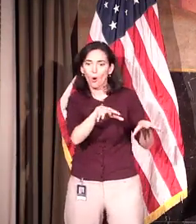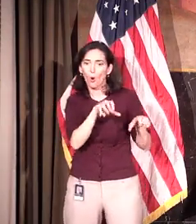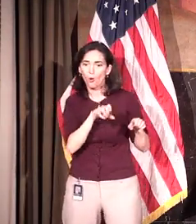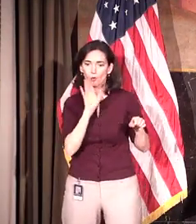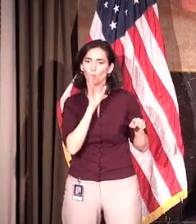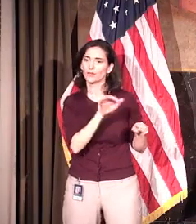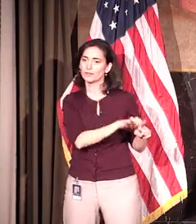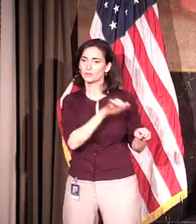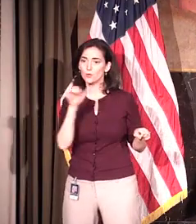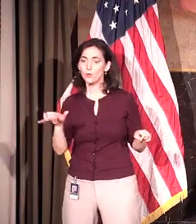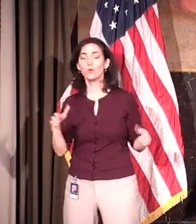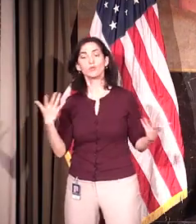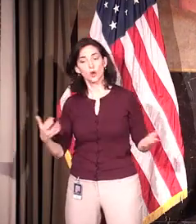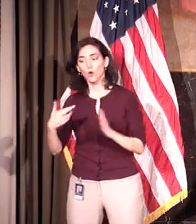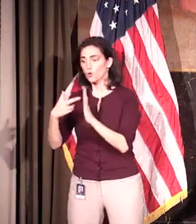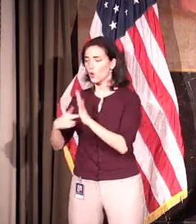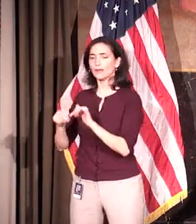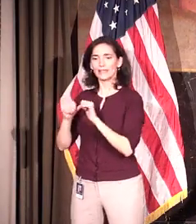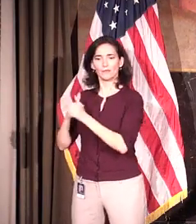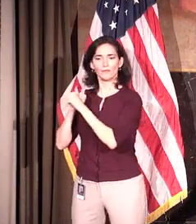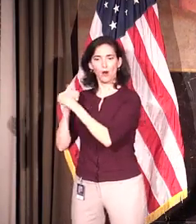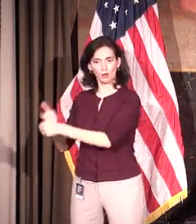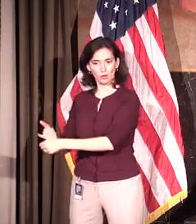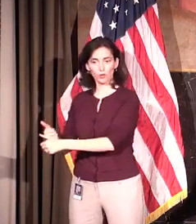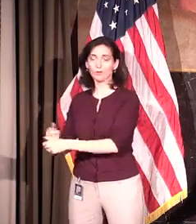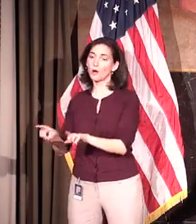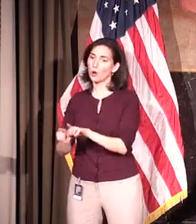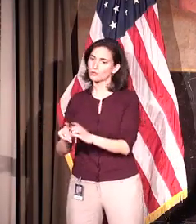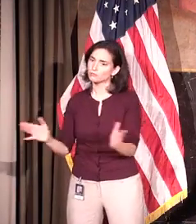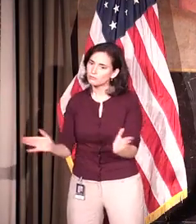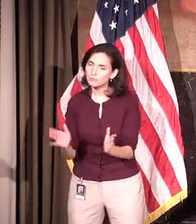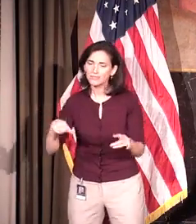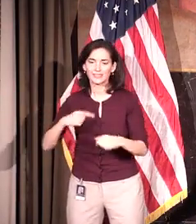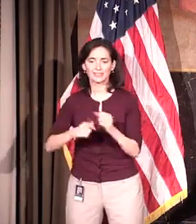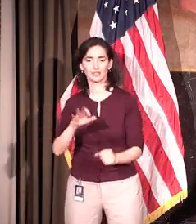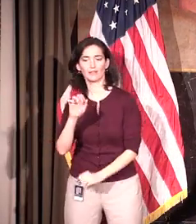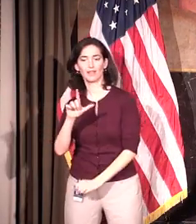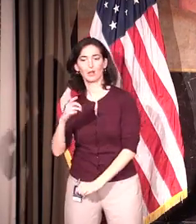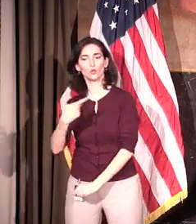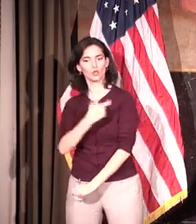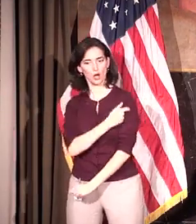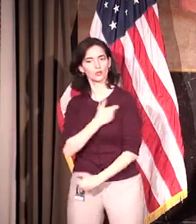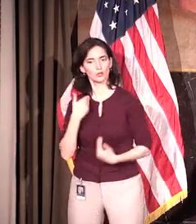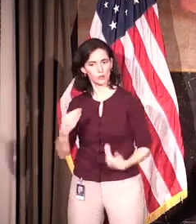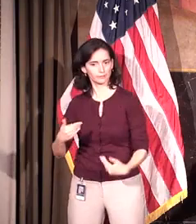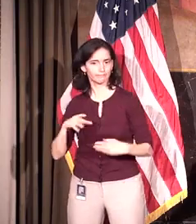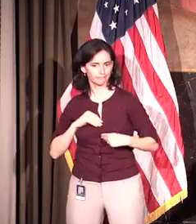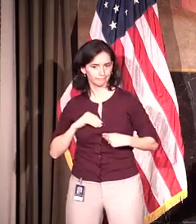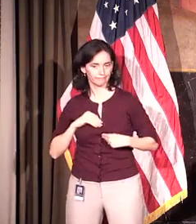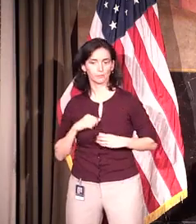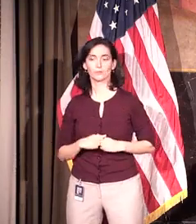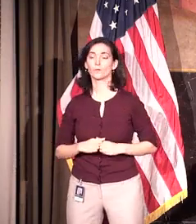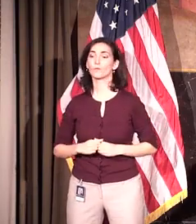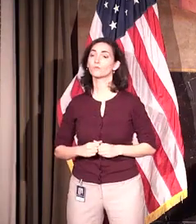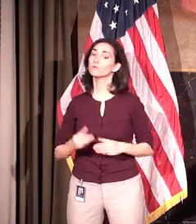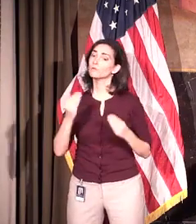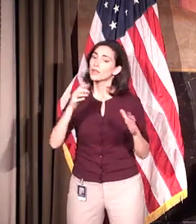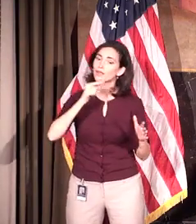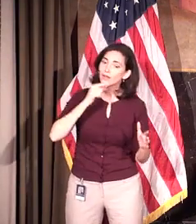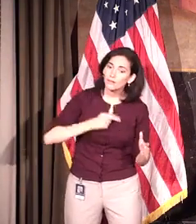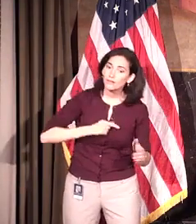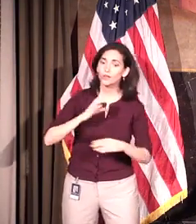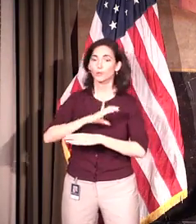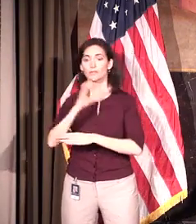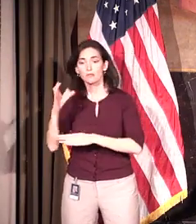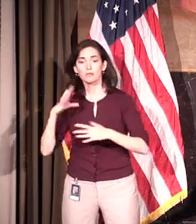those measures, but also get your flu shot this year. With respect to the holidays,